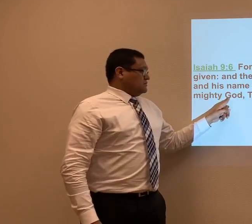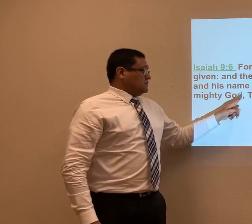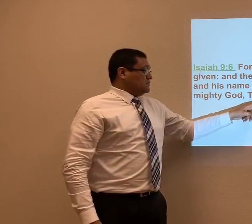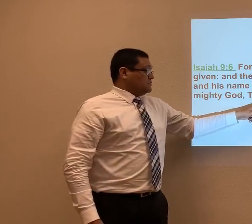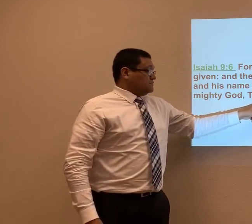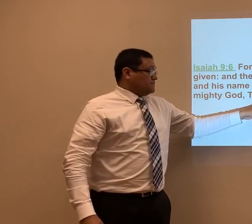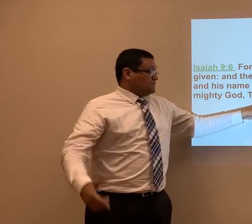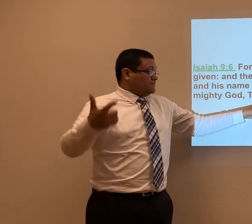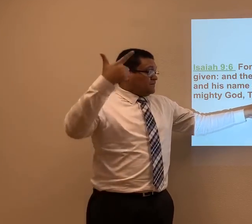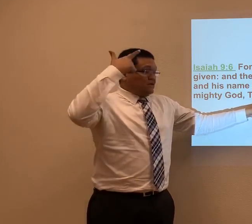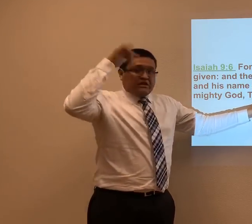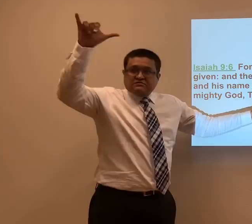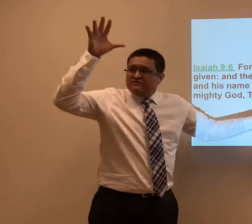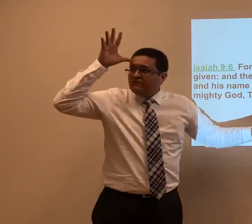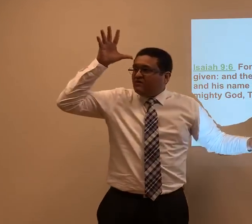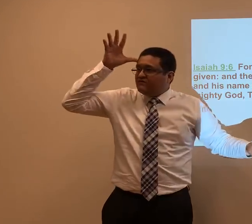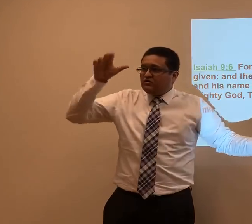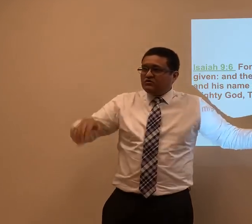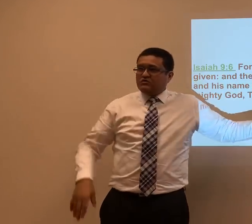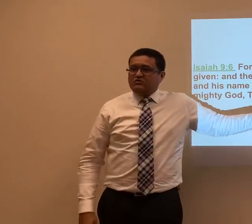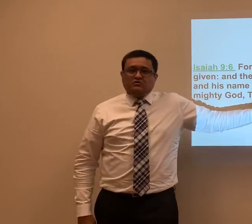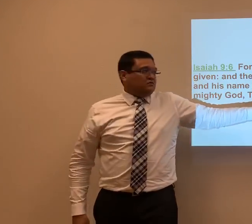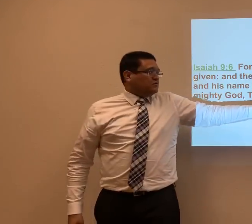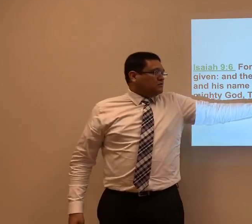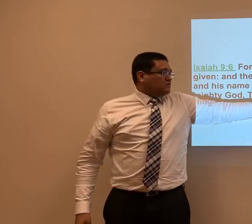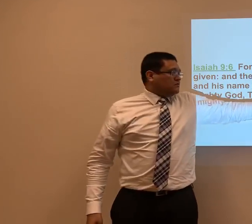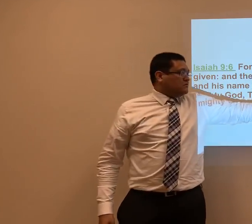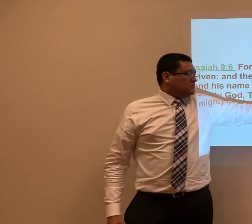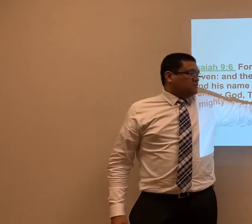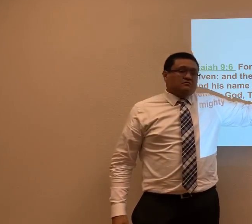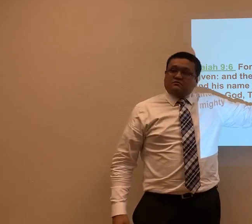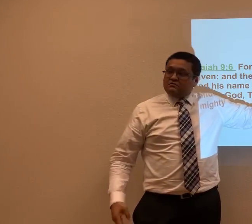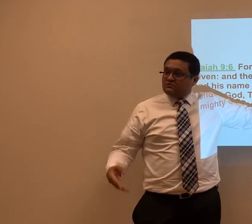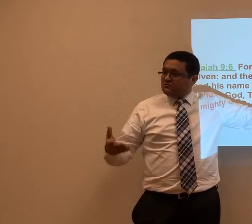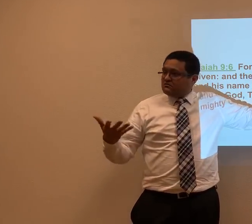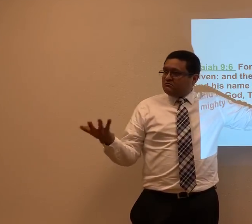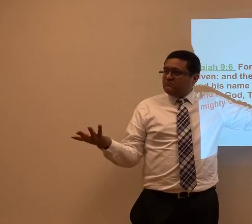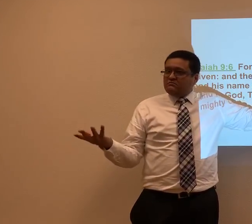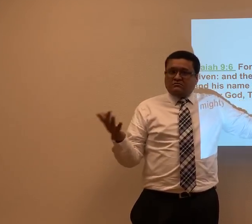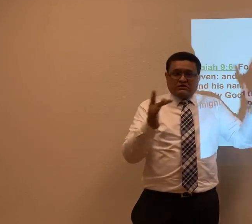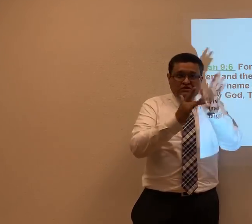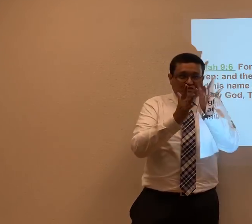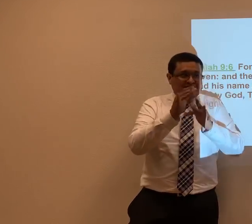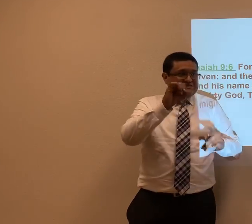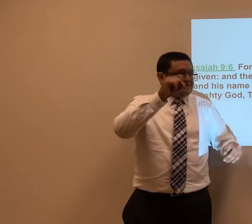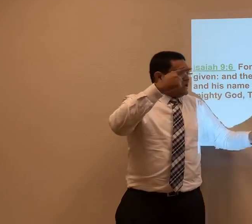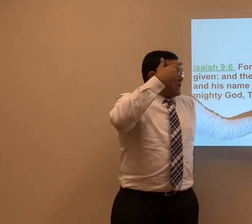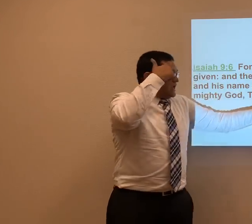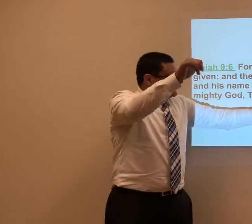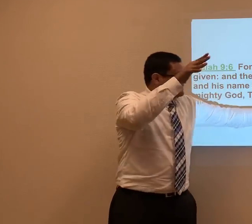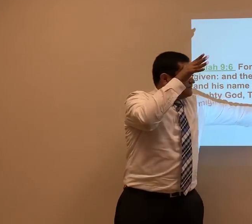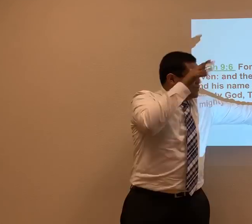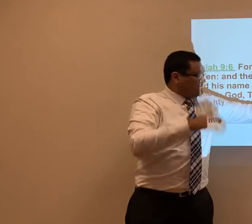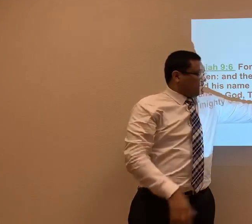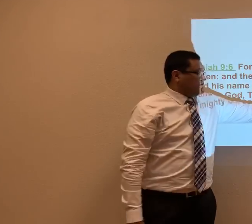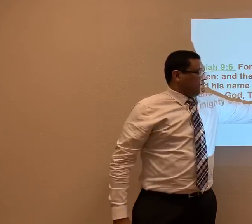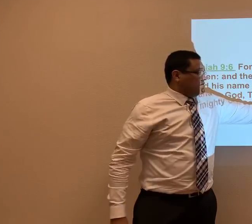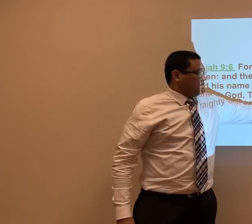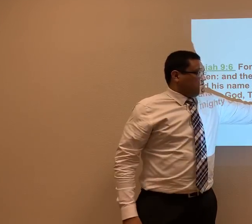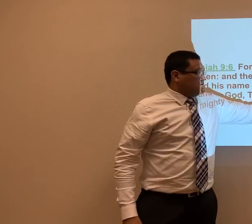there is only one. But it goes on saying, you will be the everlasting Father. So Jesus is the